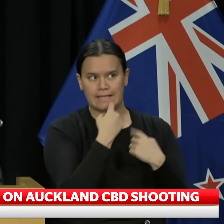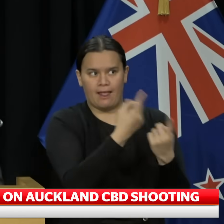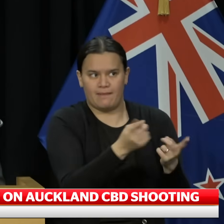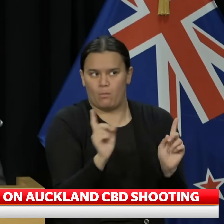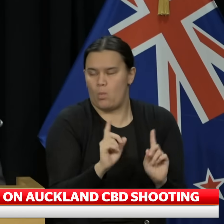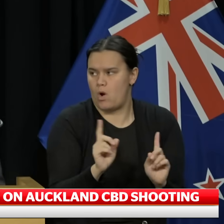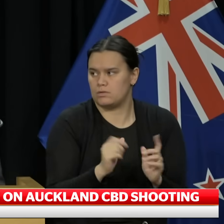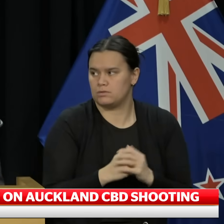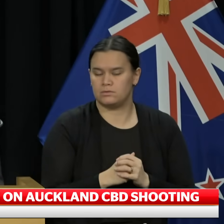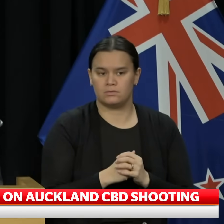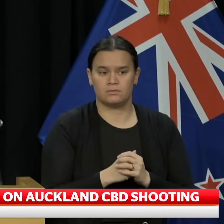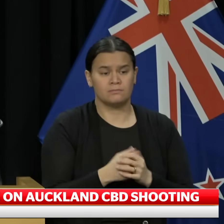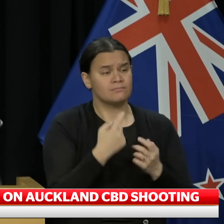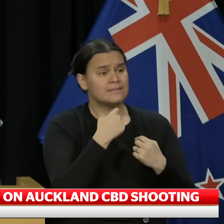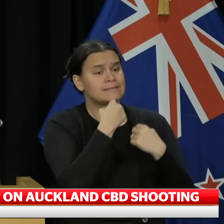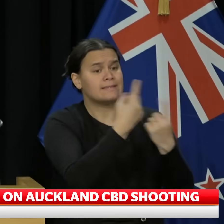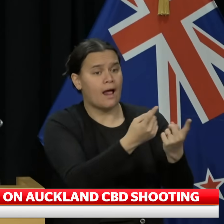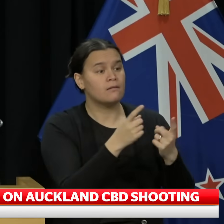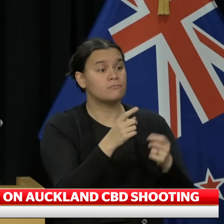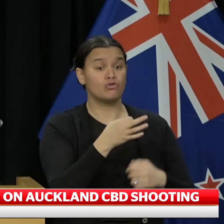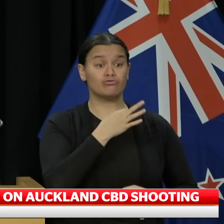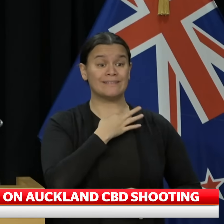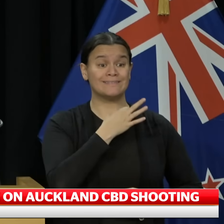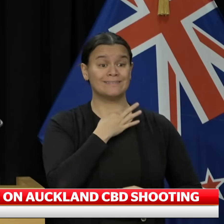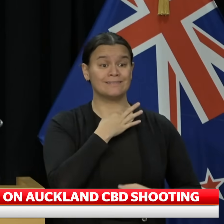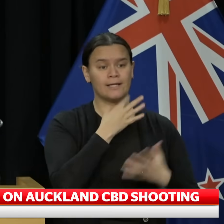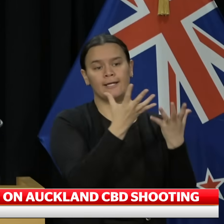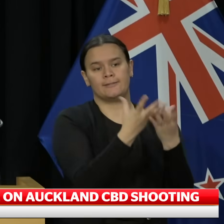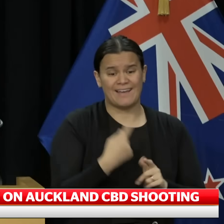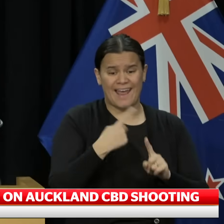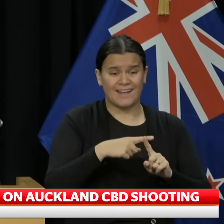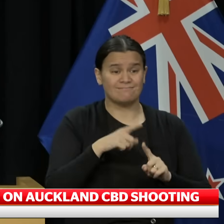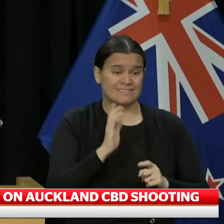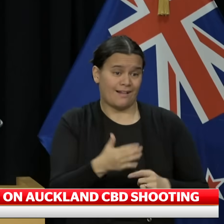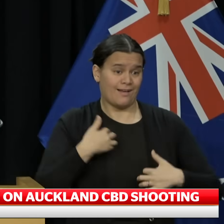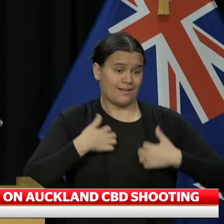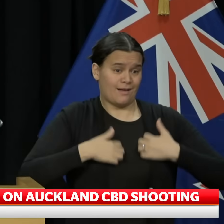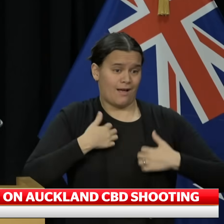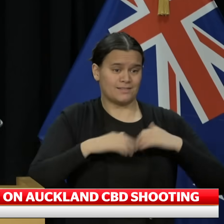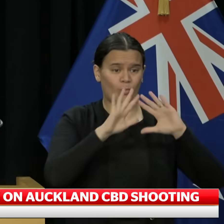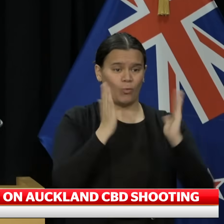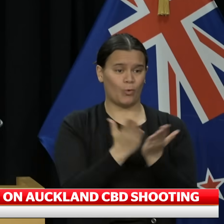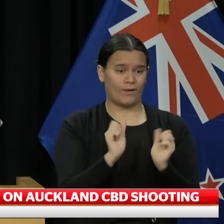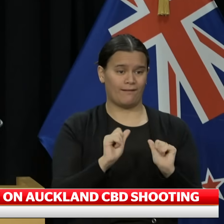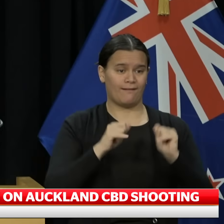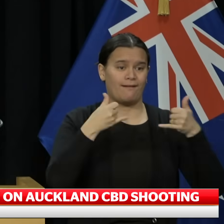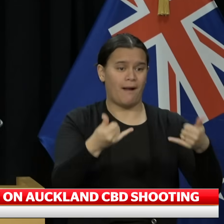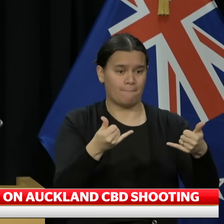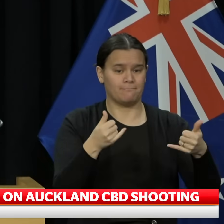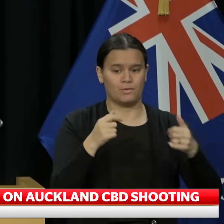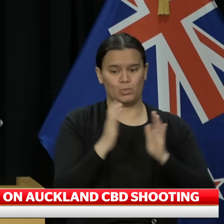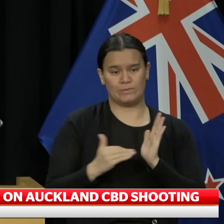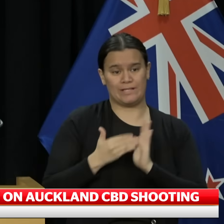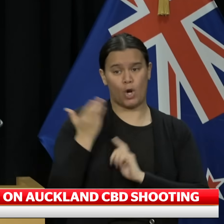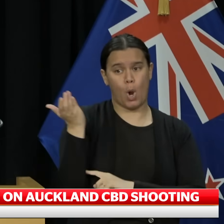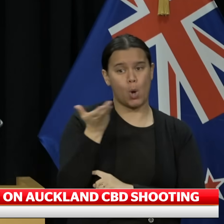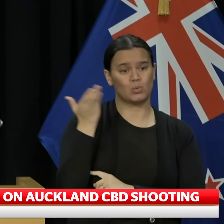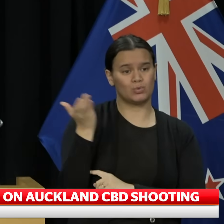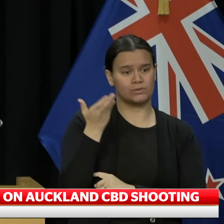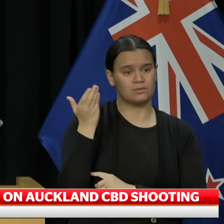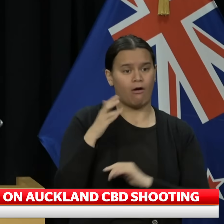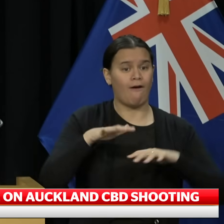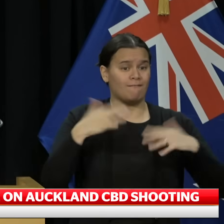That the risk has been contained. New Zealand is welcoming World Cup. Obviously, this has been a very grim morning for